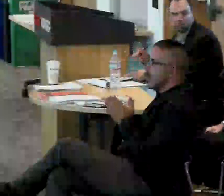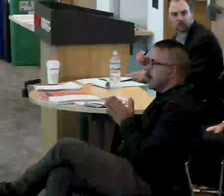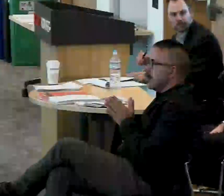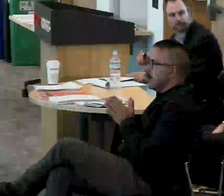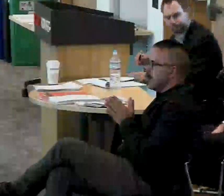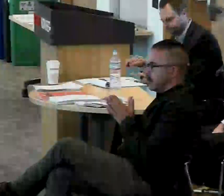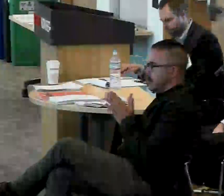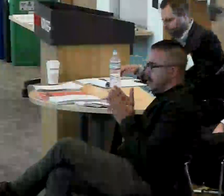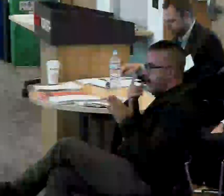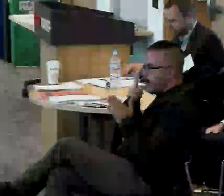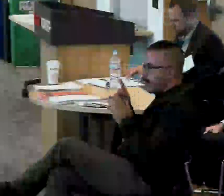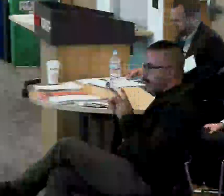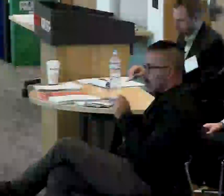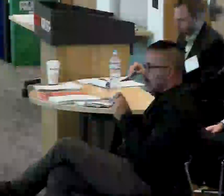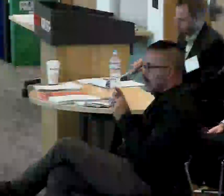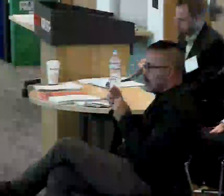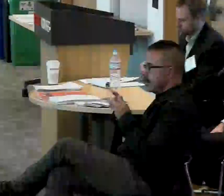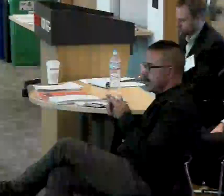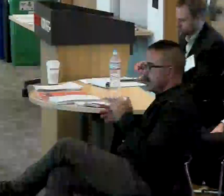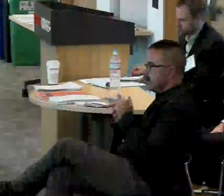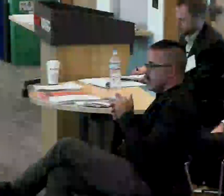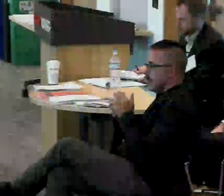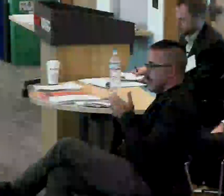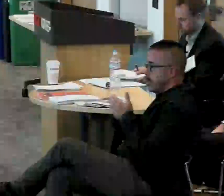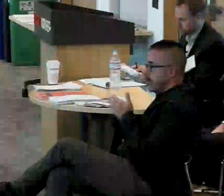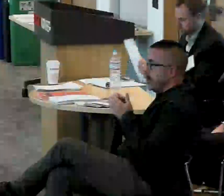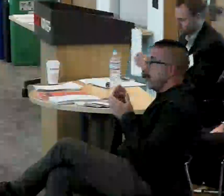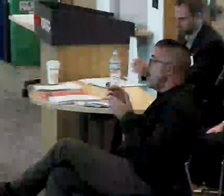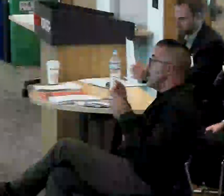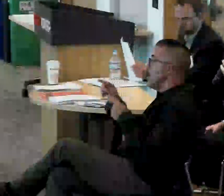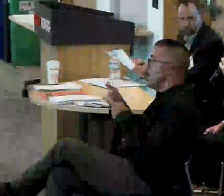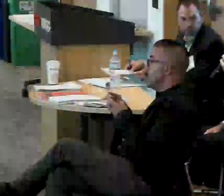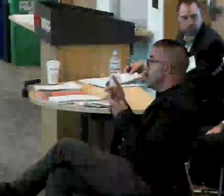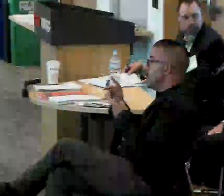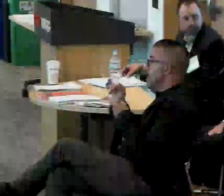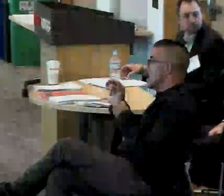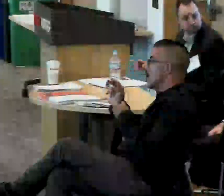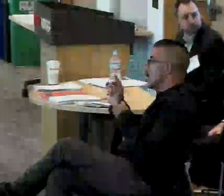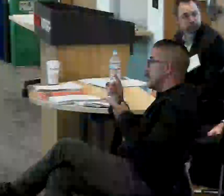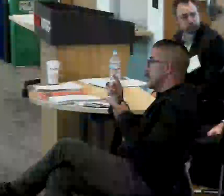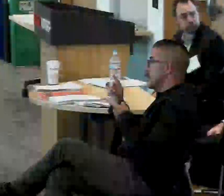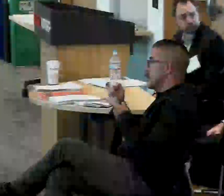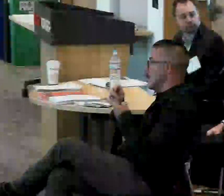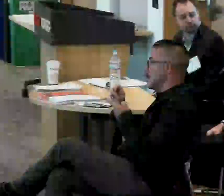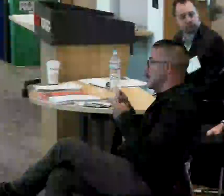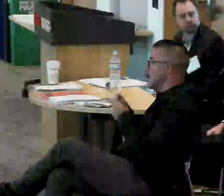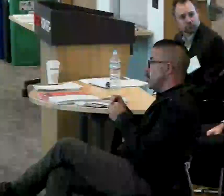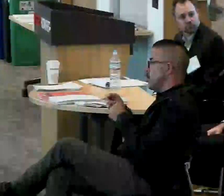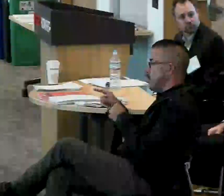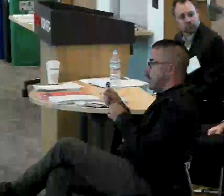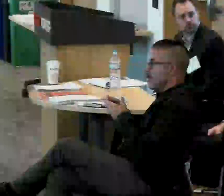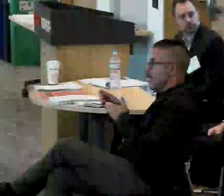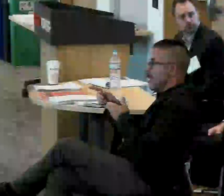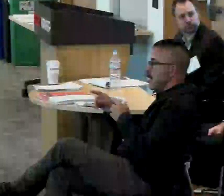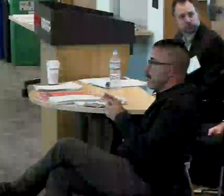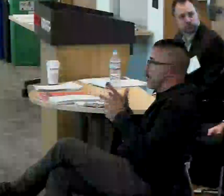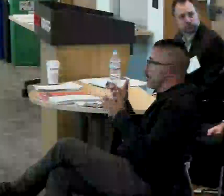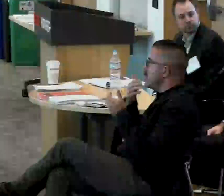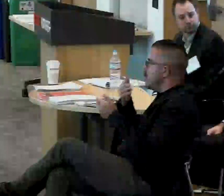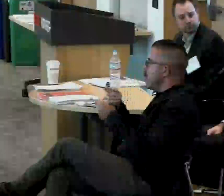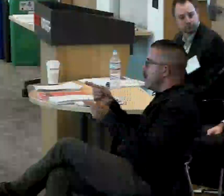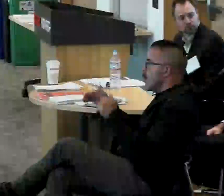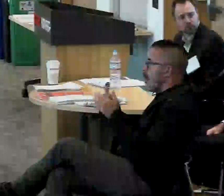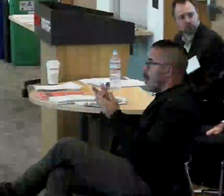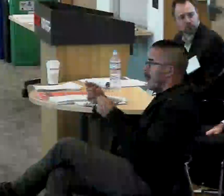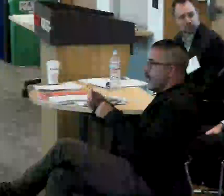on our website. Or if you want to go to the Kindle store, it's available there. We appreciate that too. But again, want to thank everyone for being here.